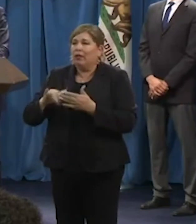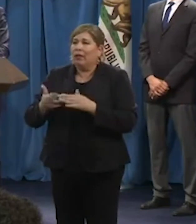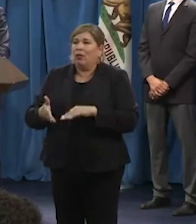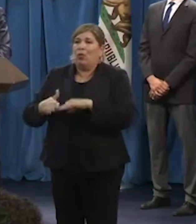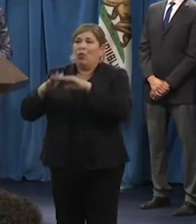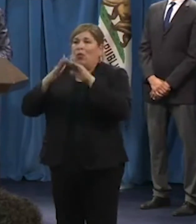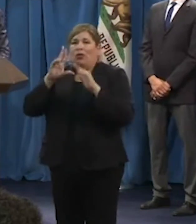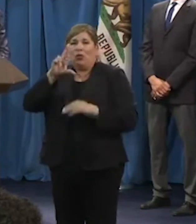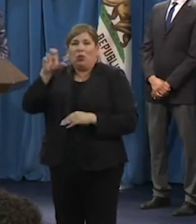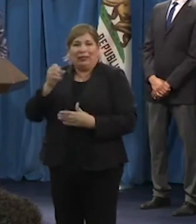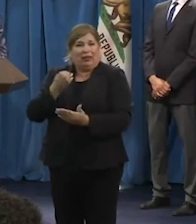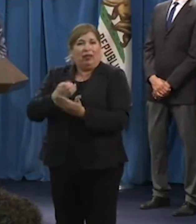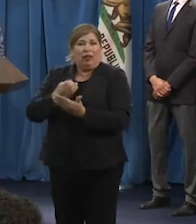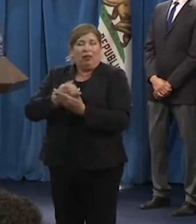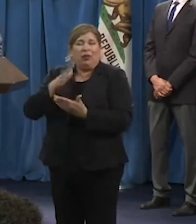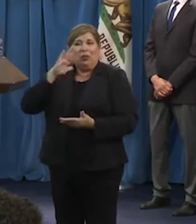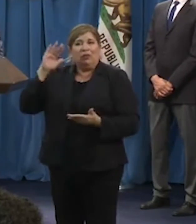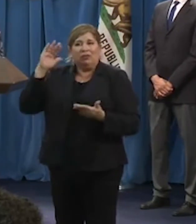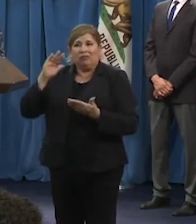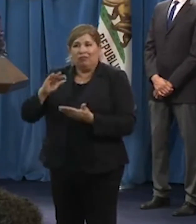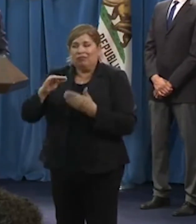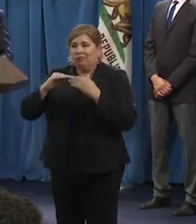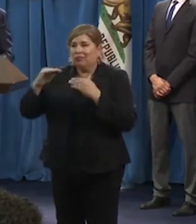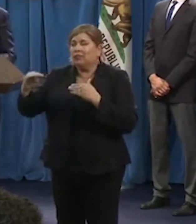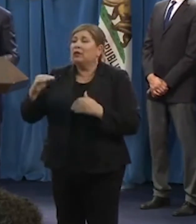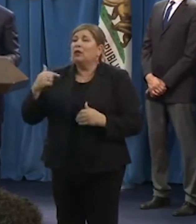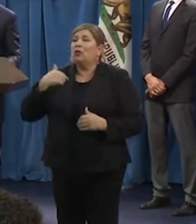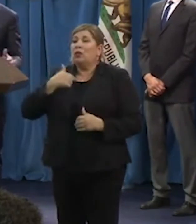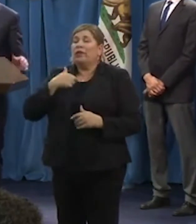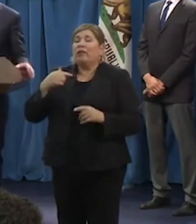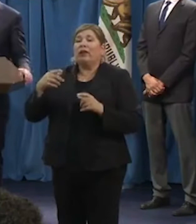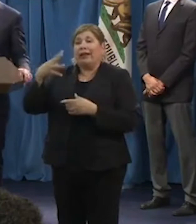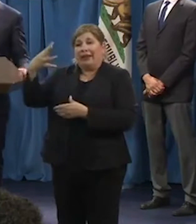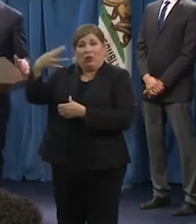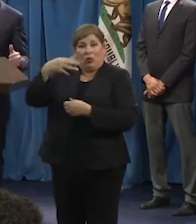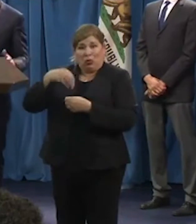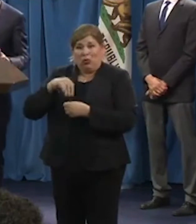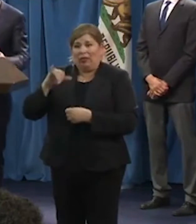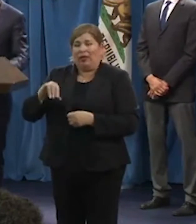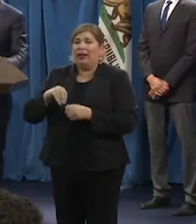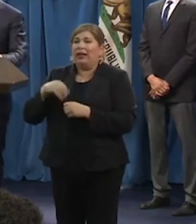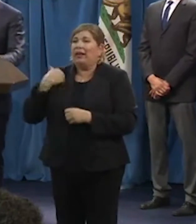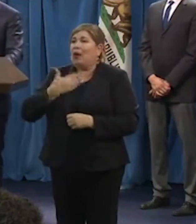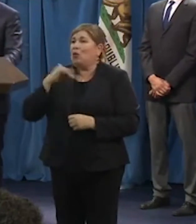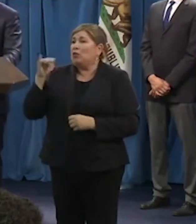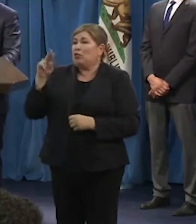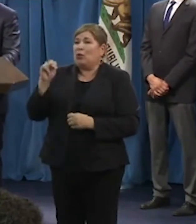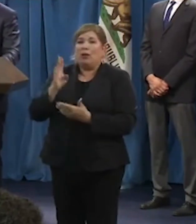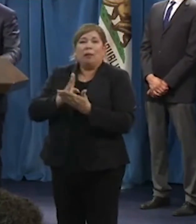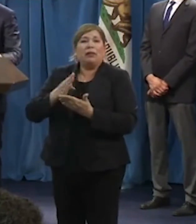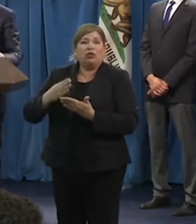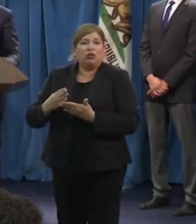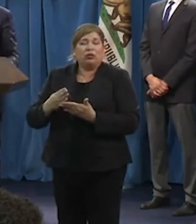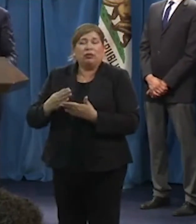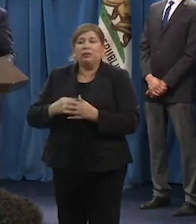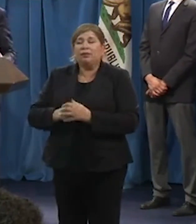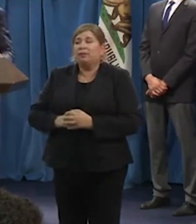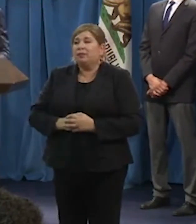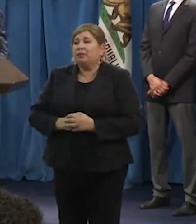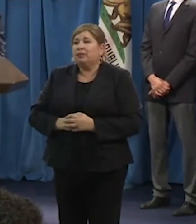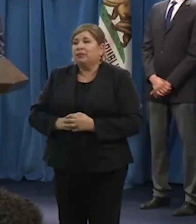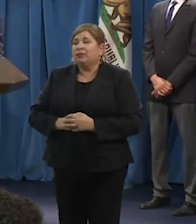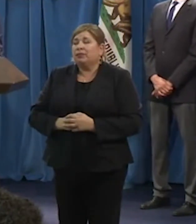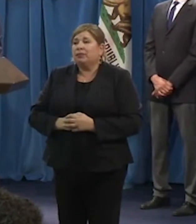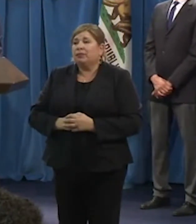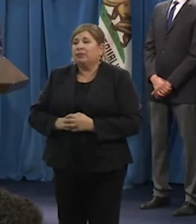economy, and we had referenced, or rather, we had incorporated that into our January budget. I referenced